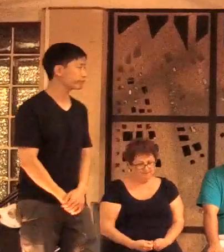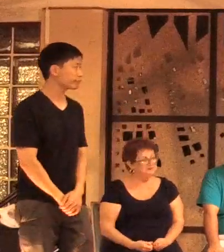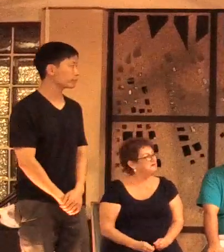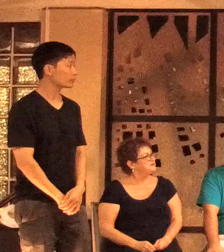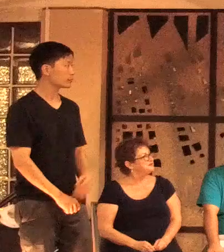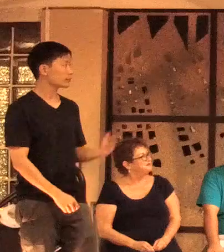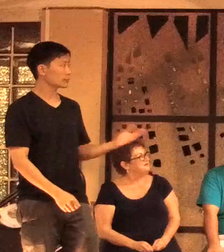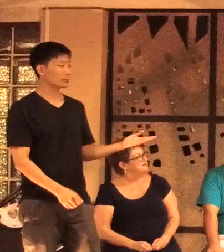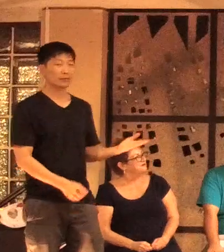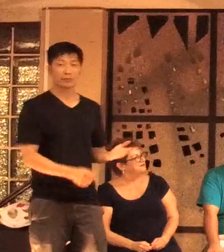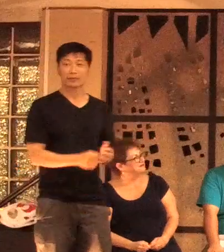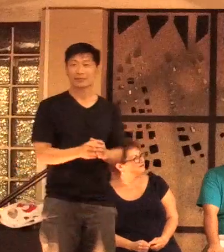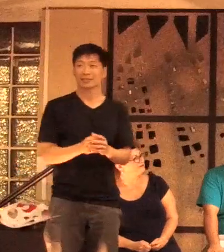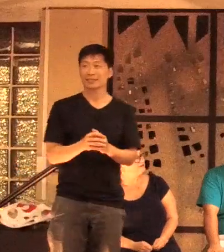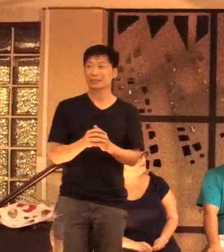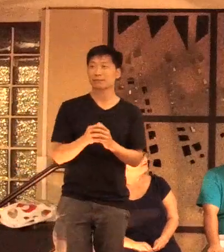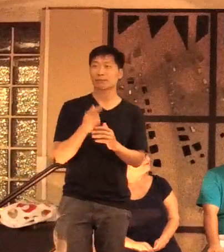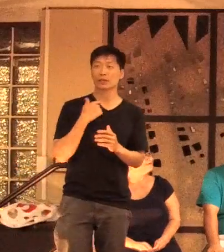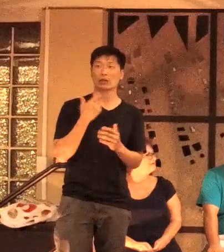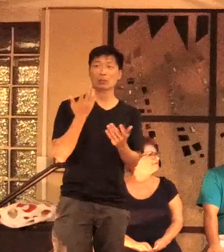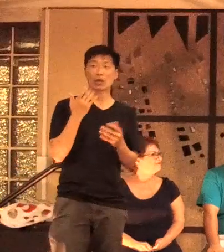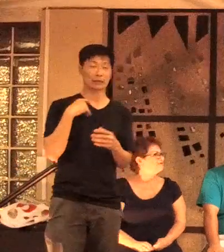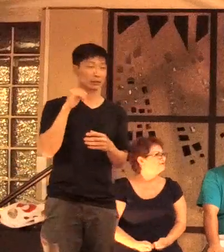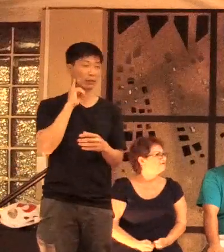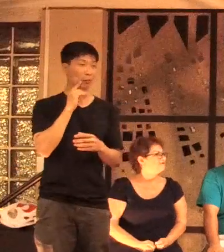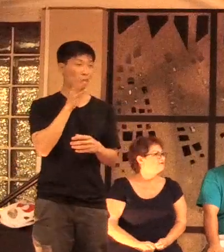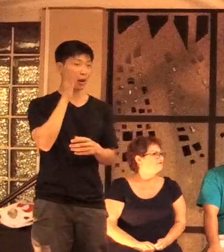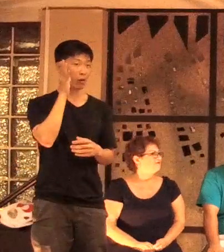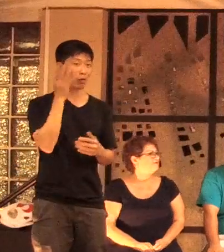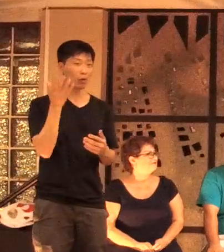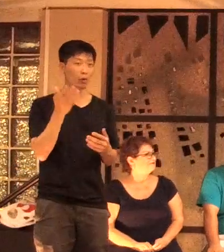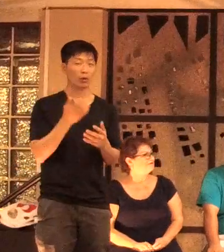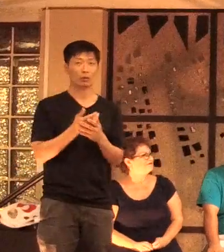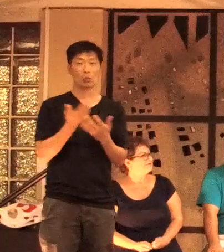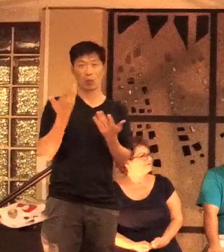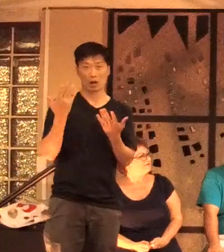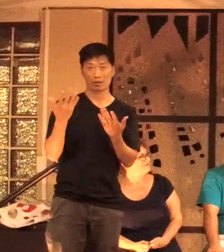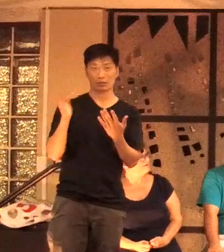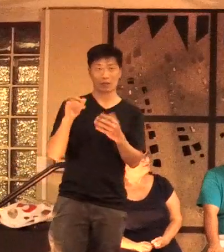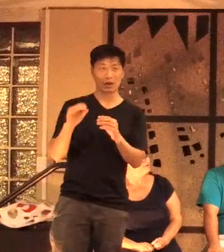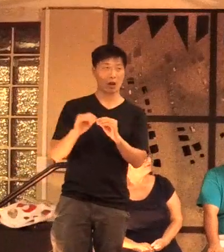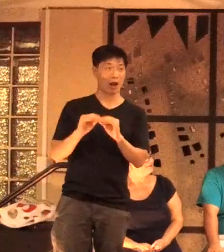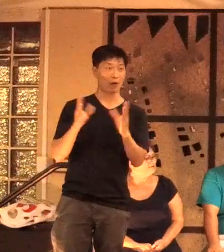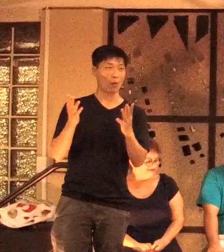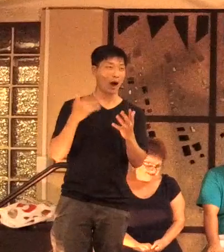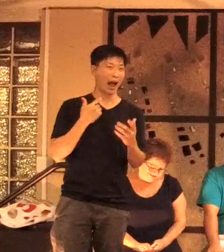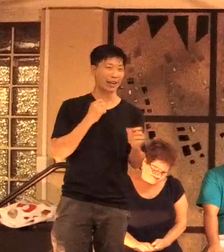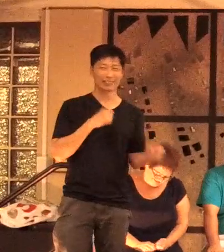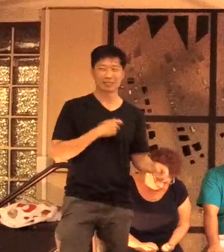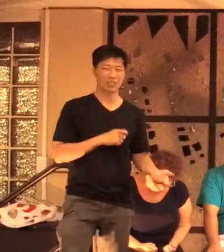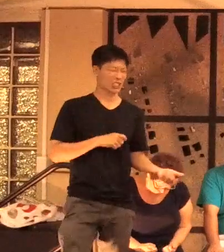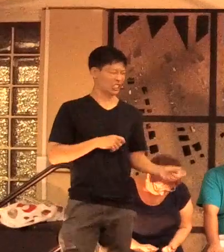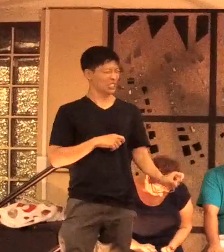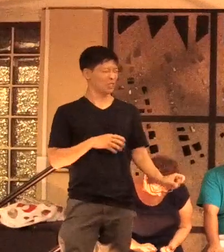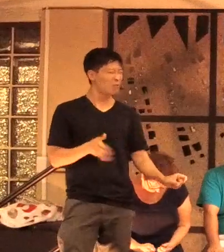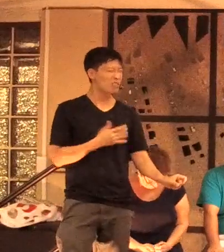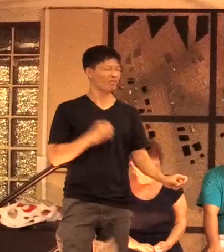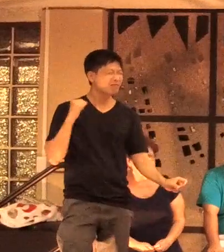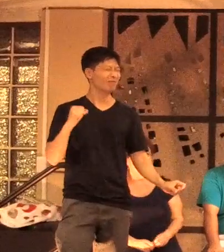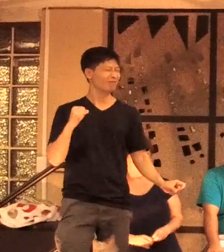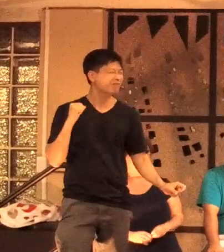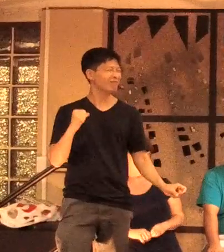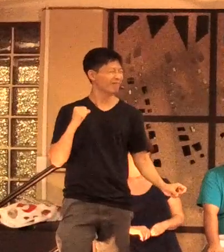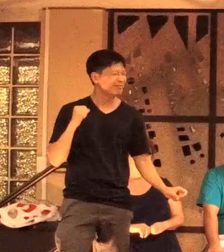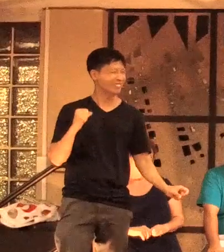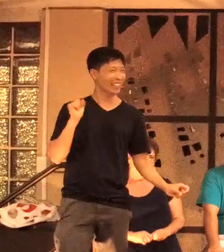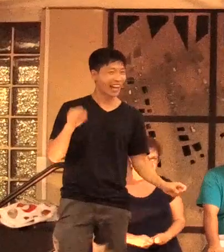Well, the thing about having deaf parents is, one, that's painfully obvious. Like my music out loud.